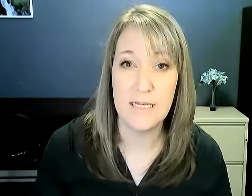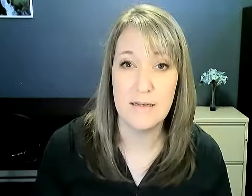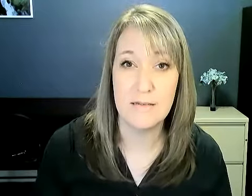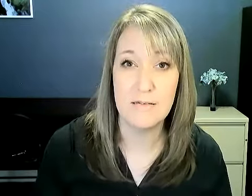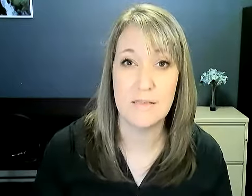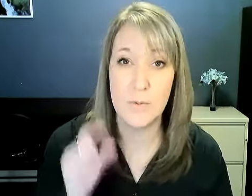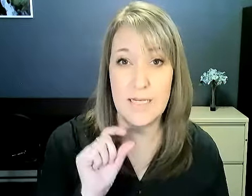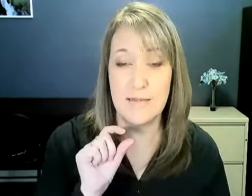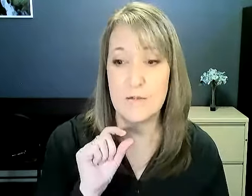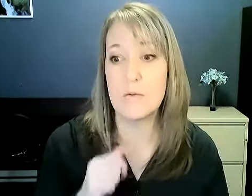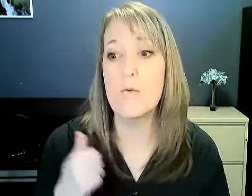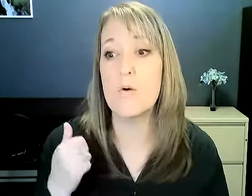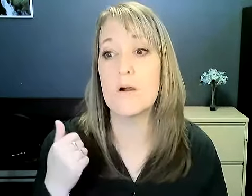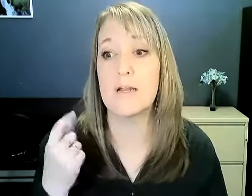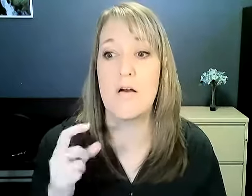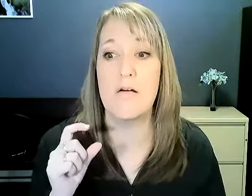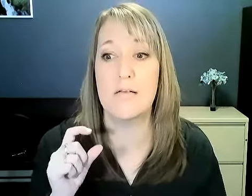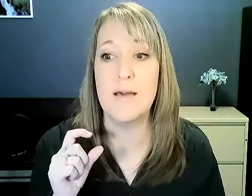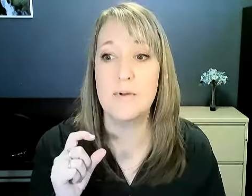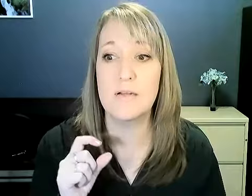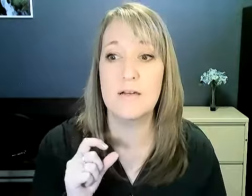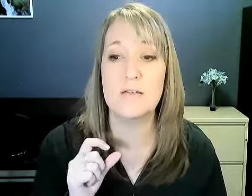in lowercase letters or in all capital letters,